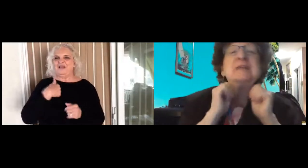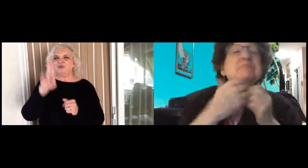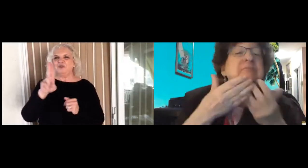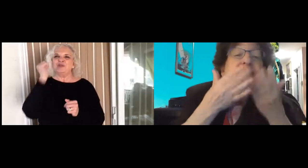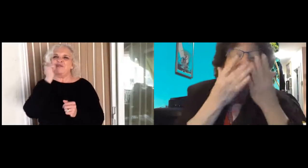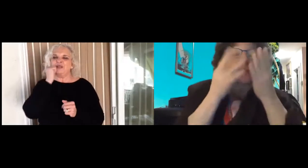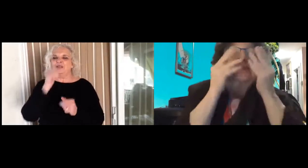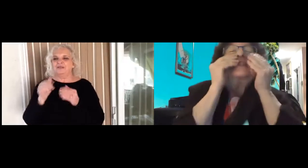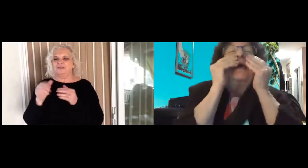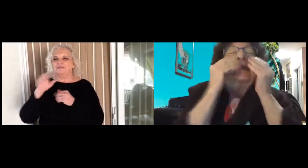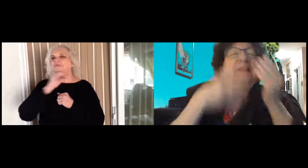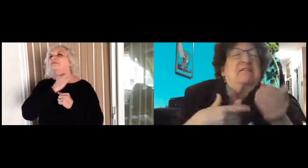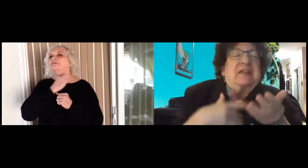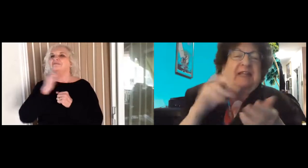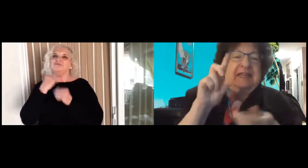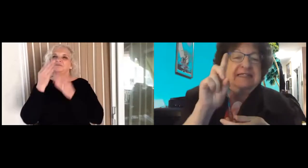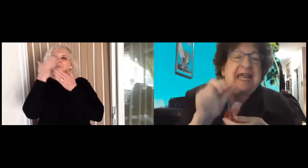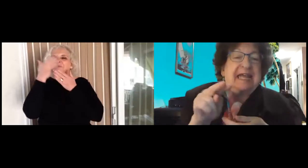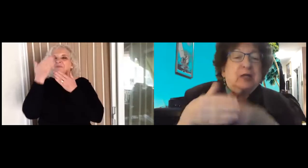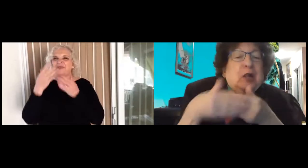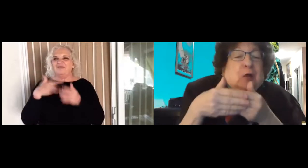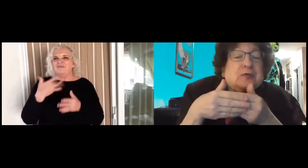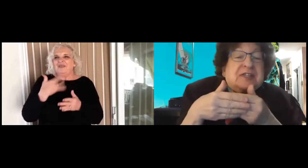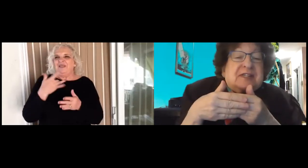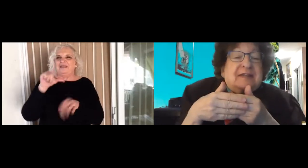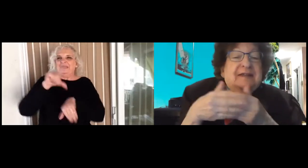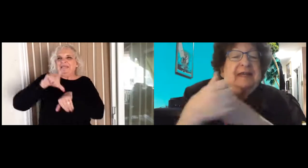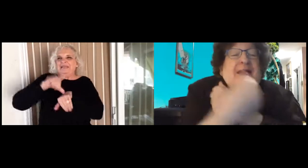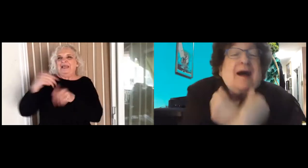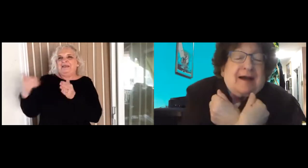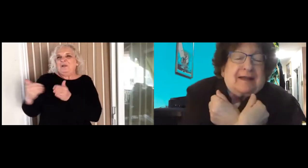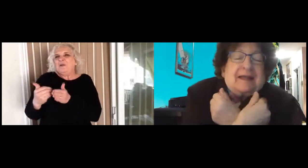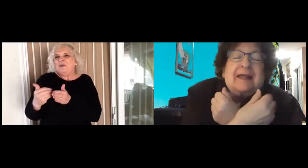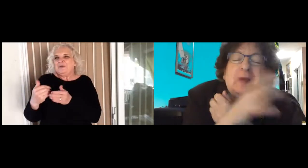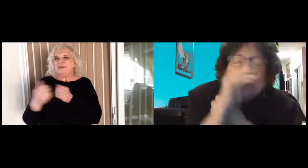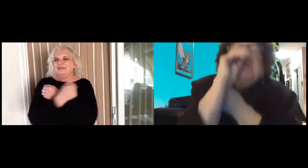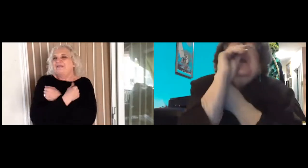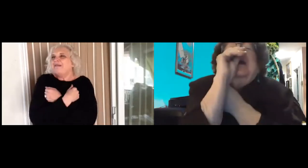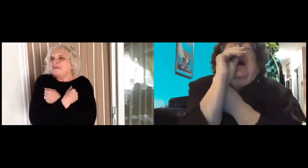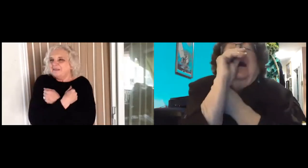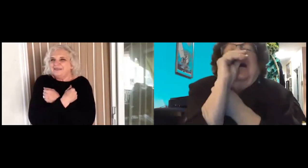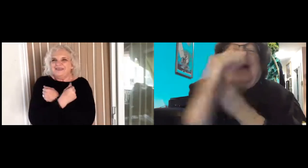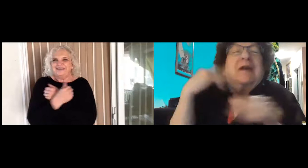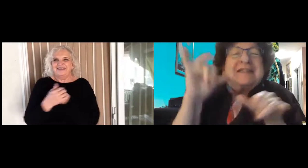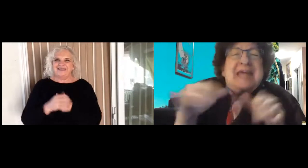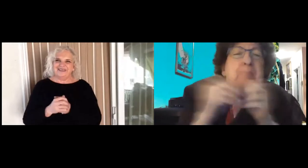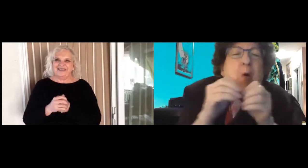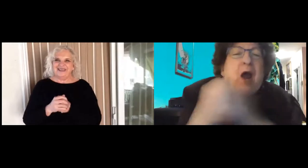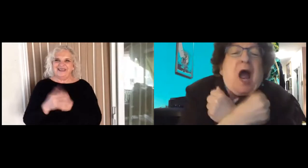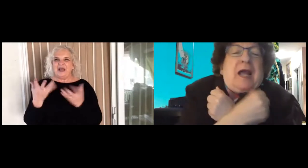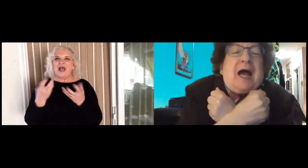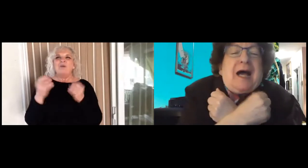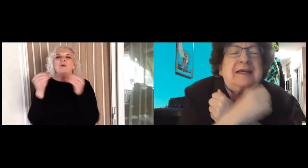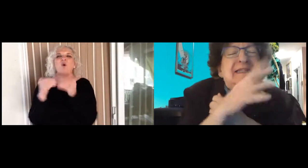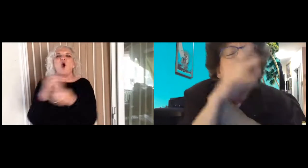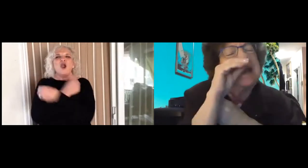day smelling and feeling Dan close and hug. Oh, I want to say more